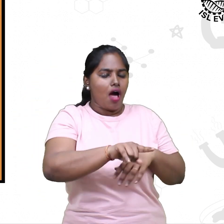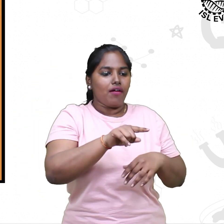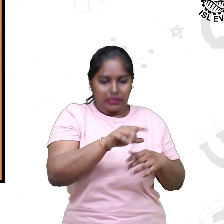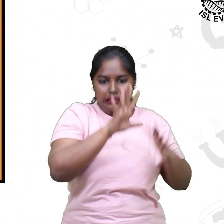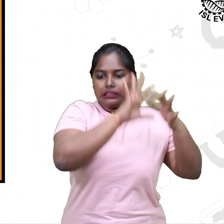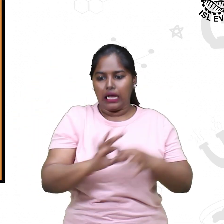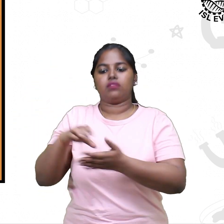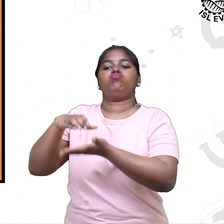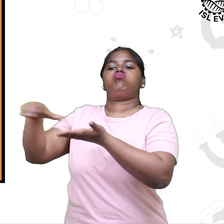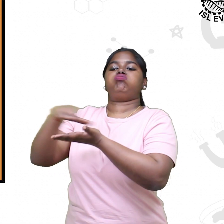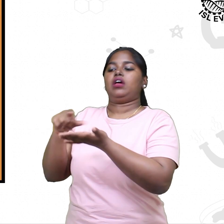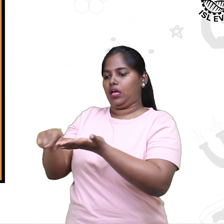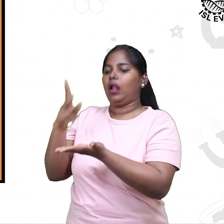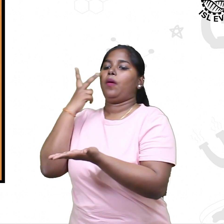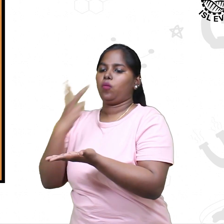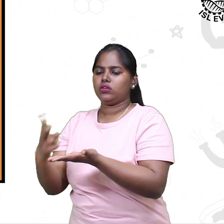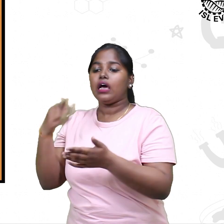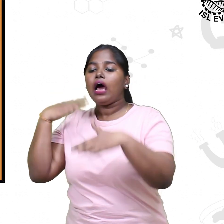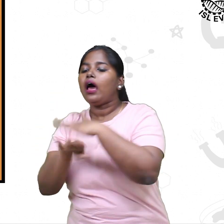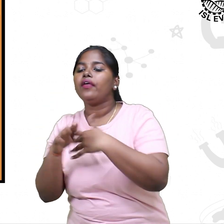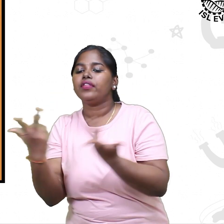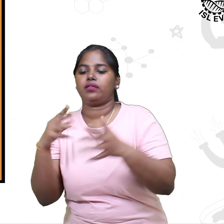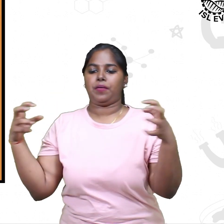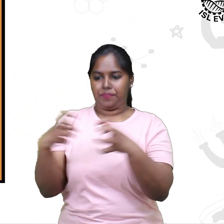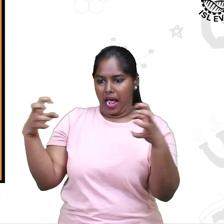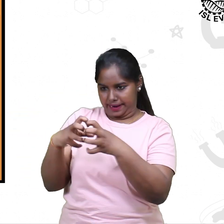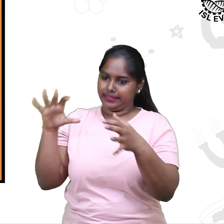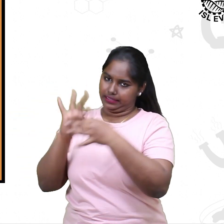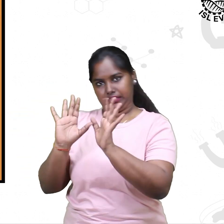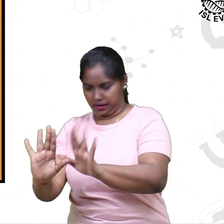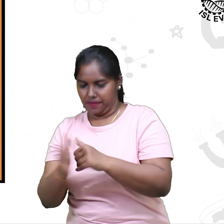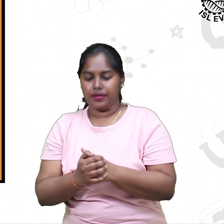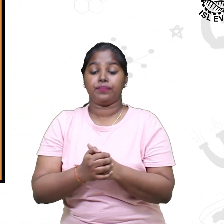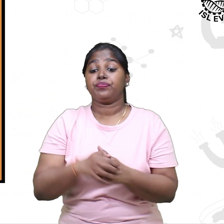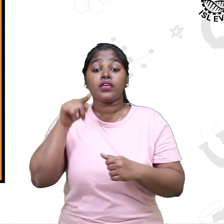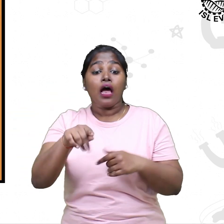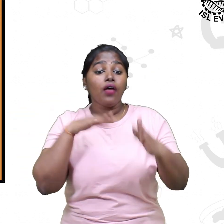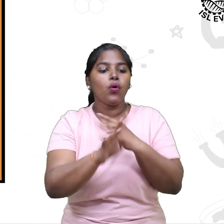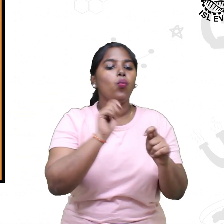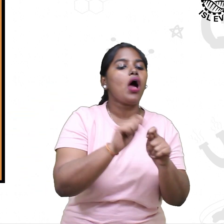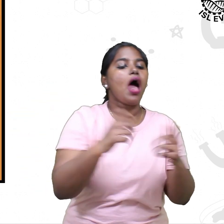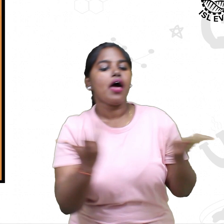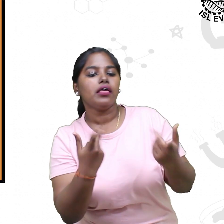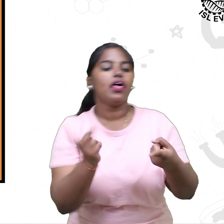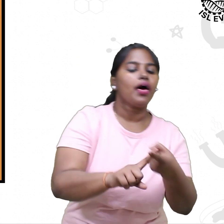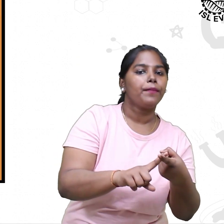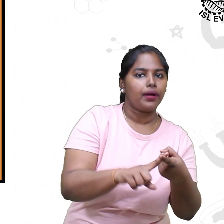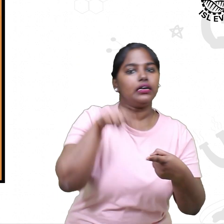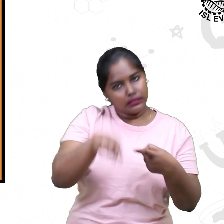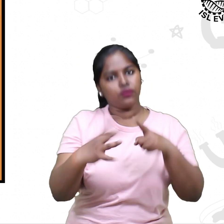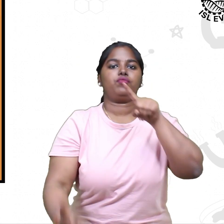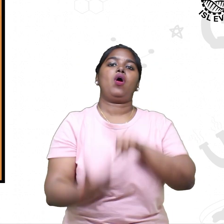scanner because it's a magnetic resonance imaging scanner. That's the activity that happens. And then this